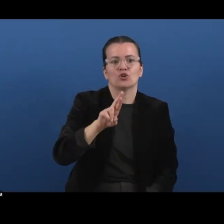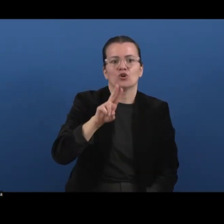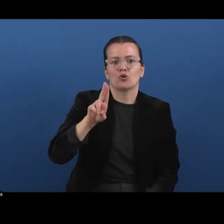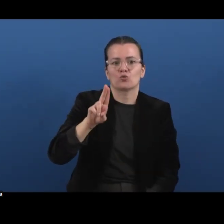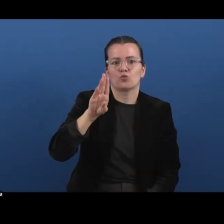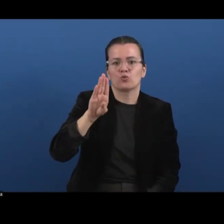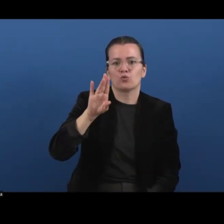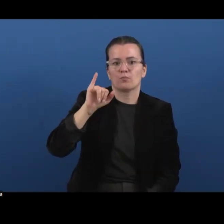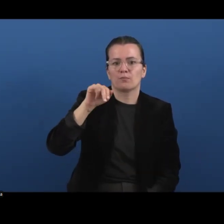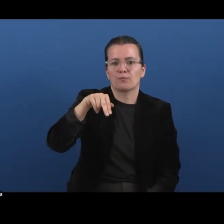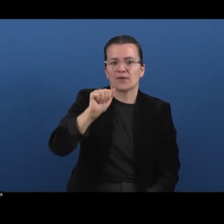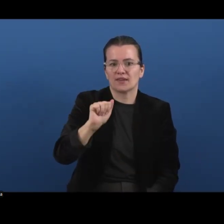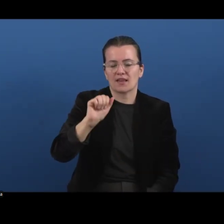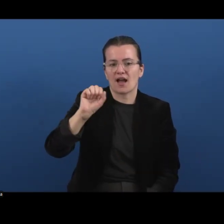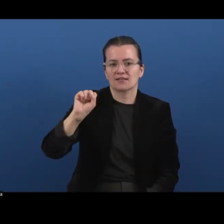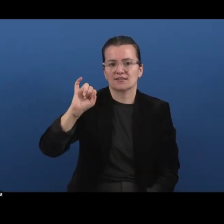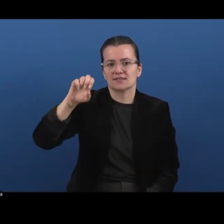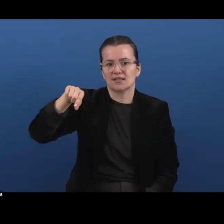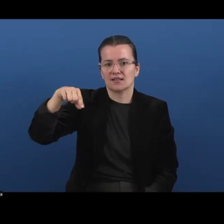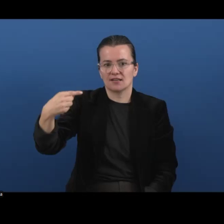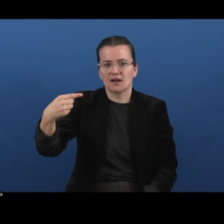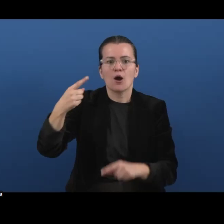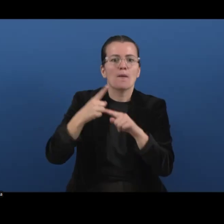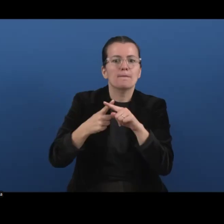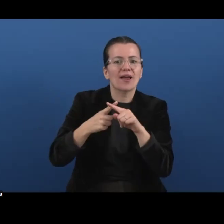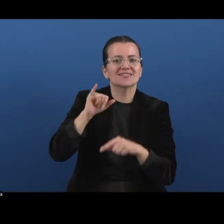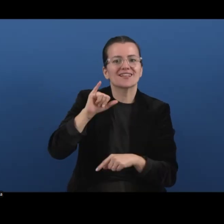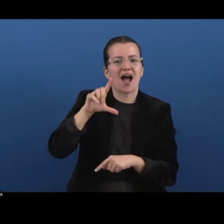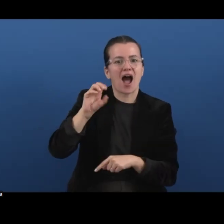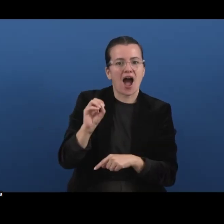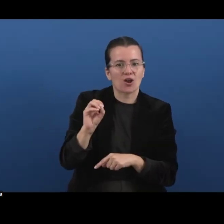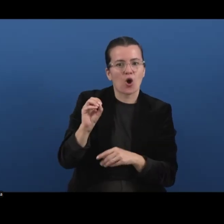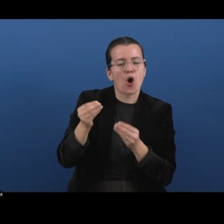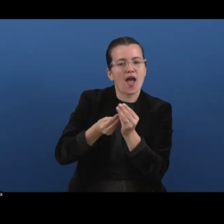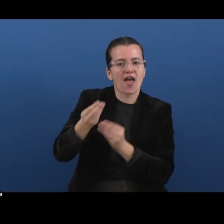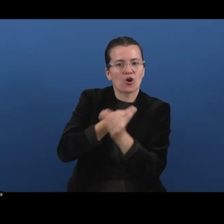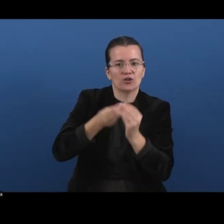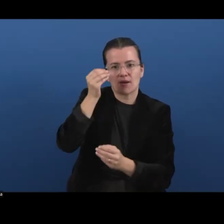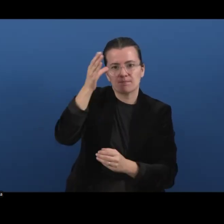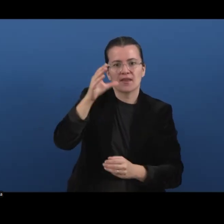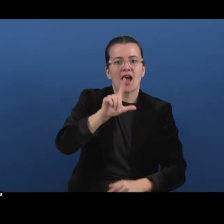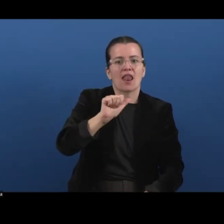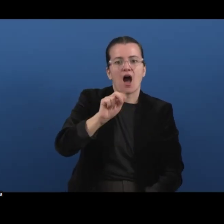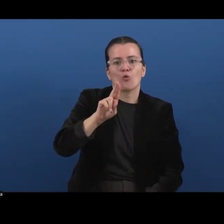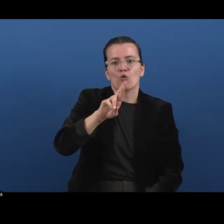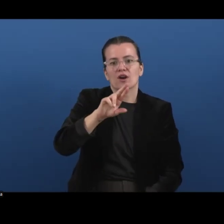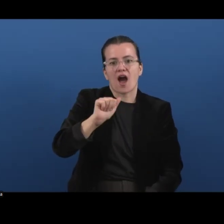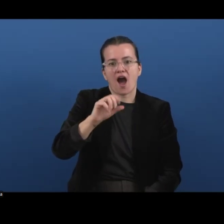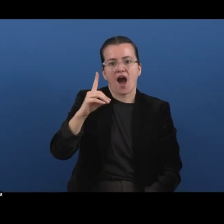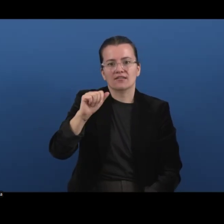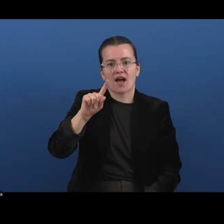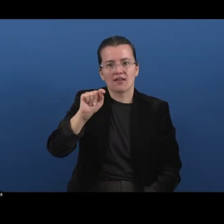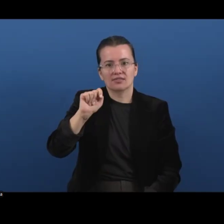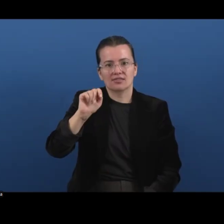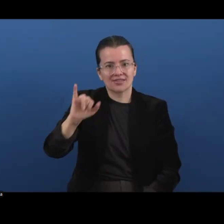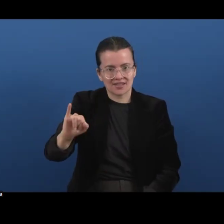Adati, Lorena Pastor-Palacios, and Mia Toma. ILO senior specialists in the Bureau for